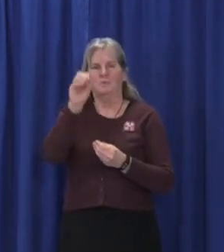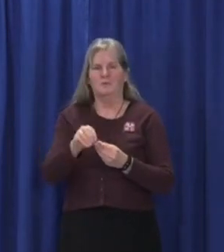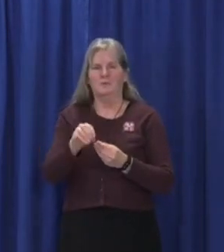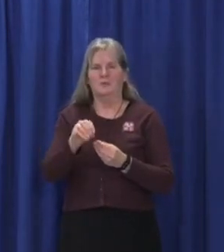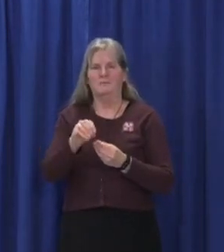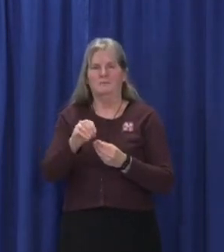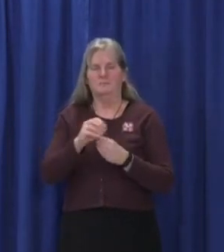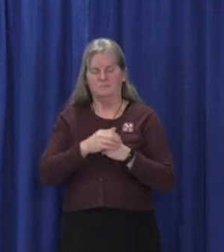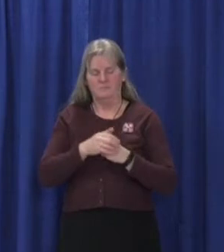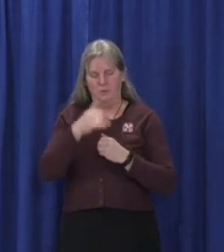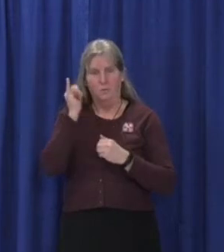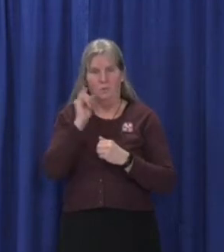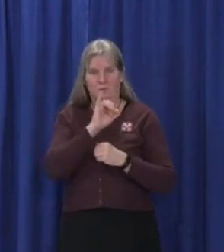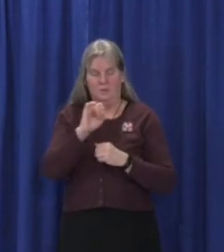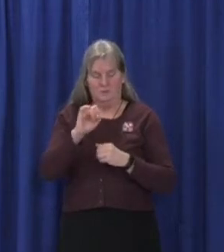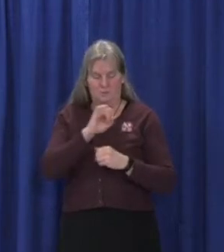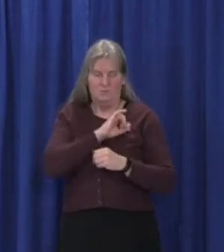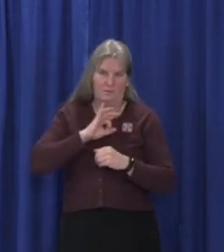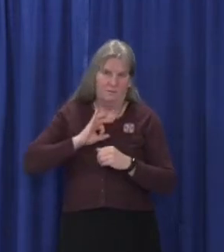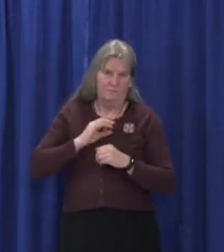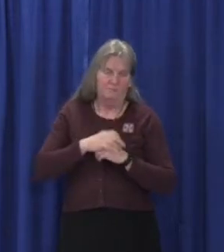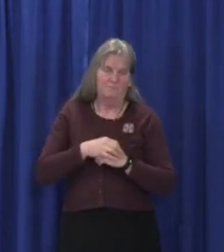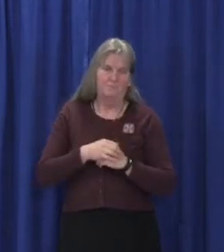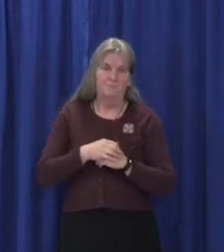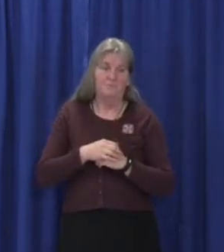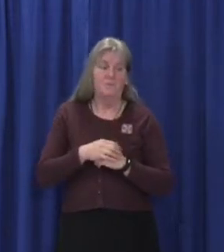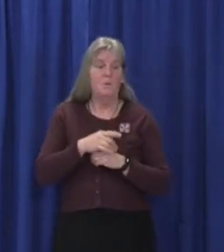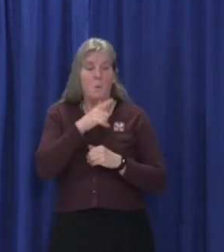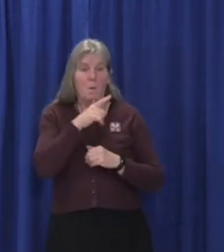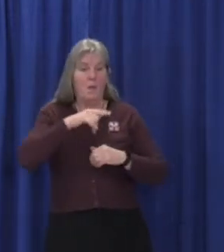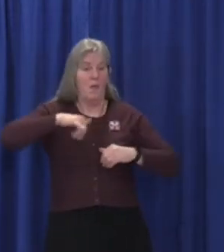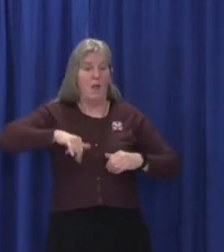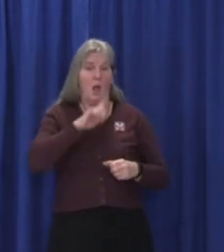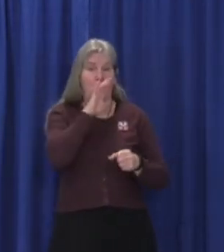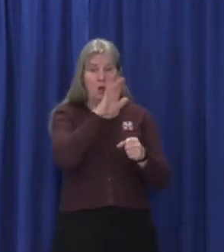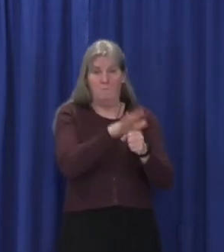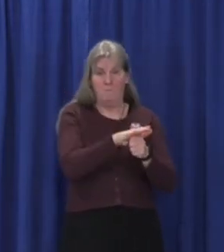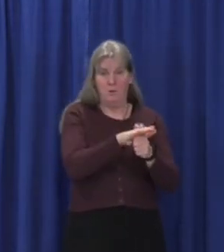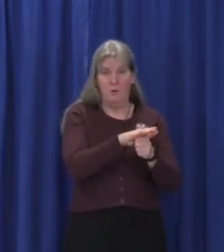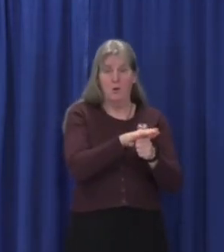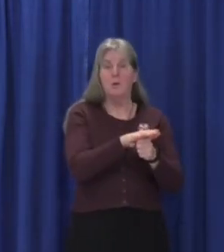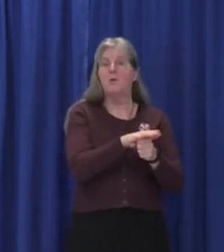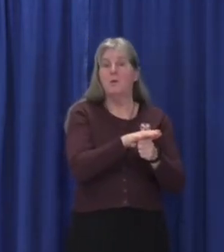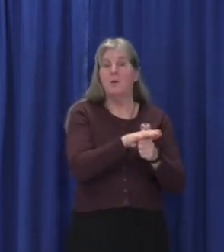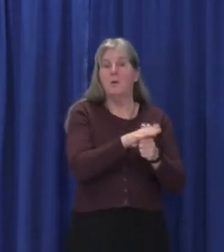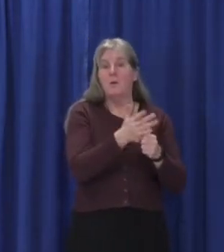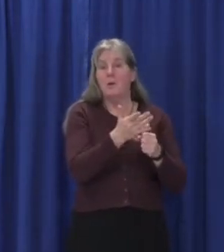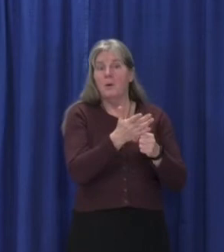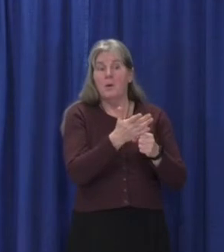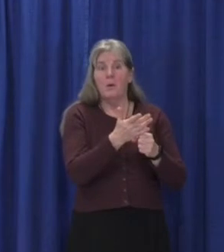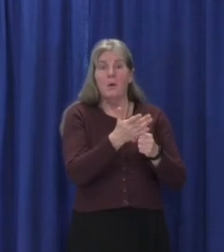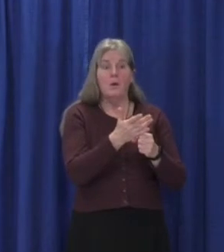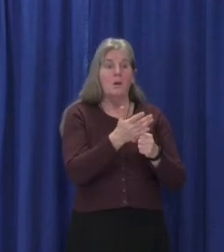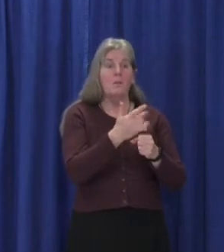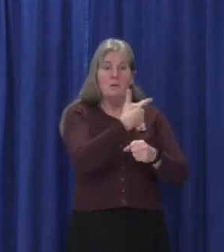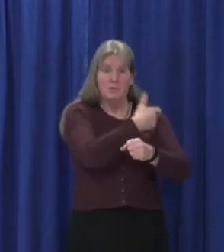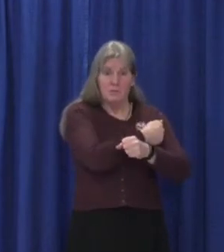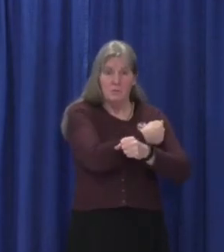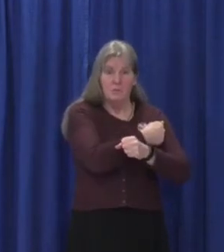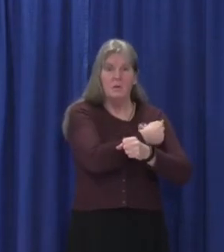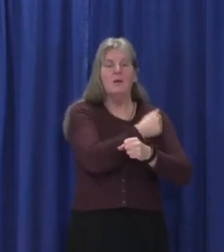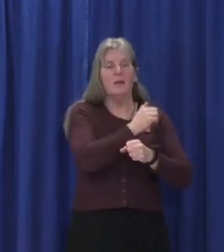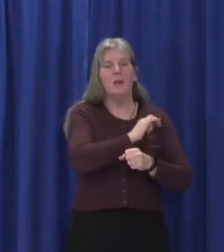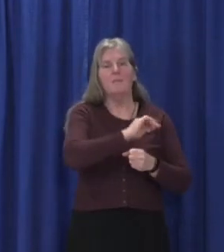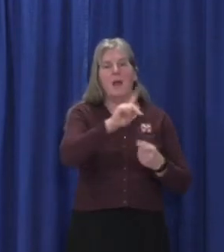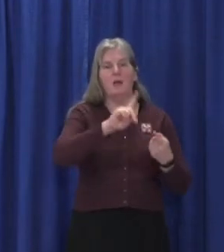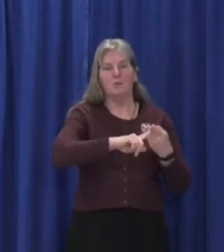workforce. Those who have not yet attested can return to their jobs once they receive their first shot and